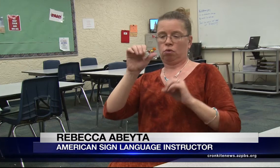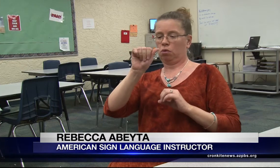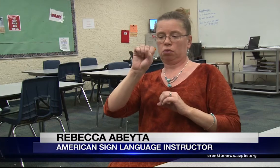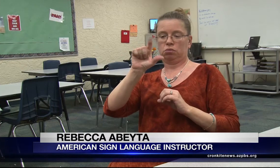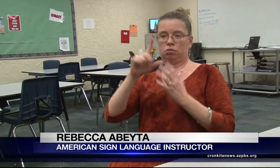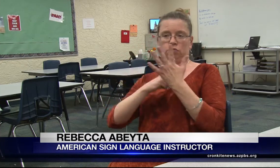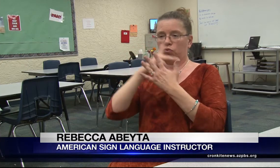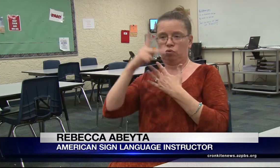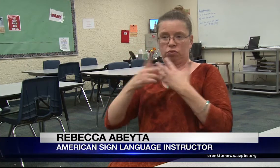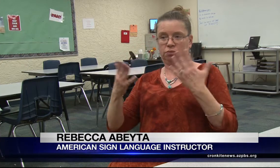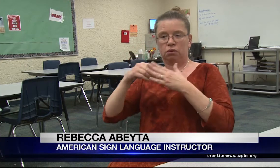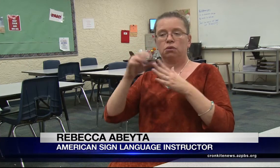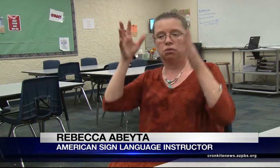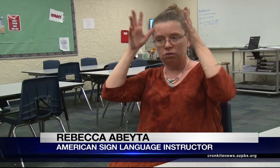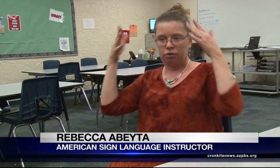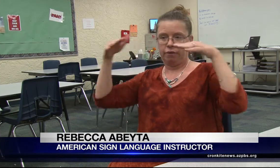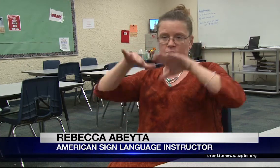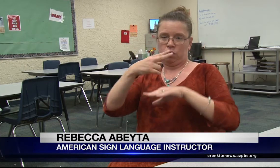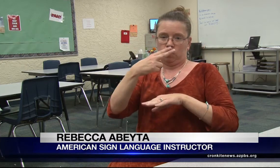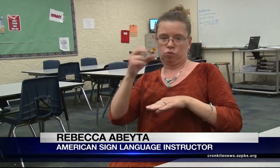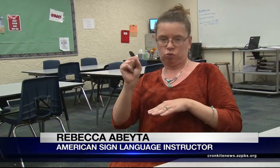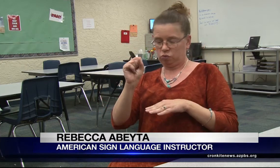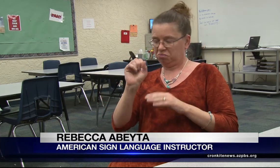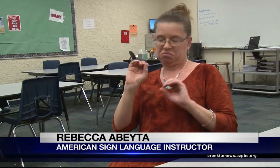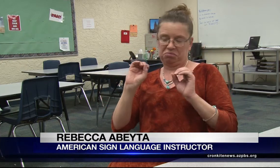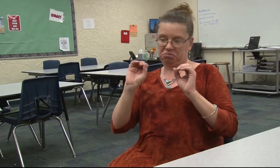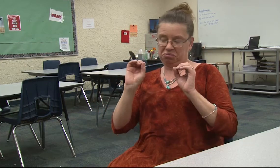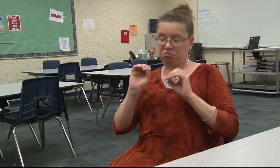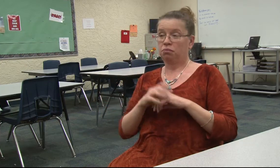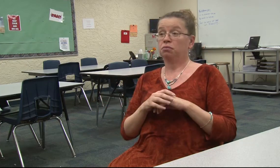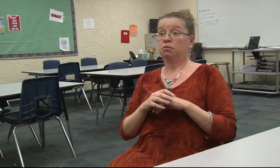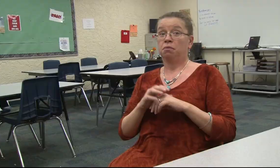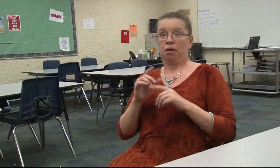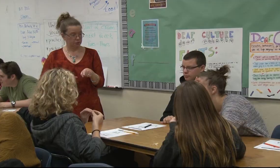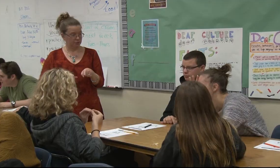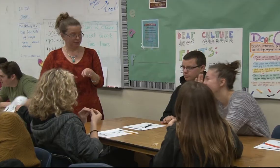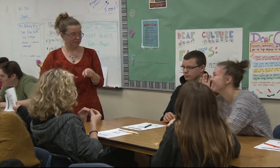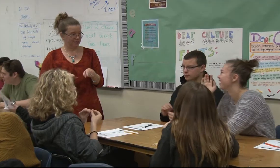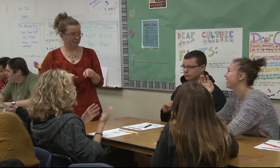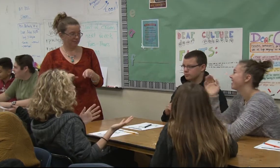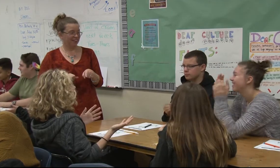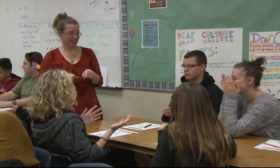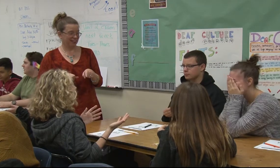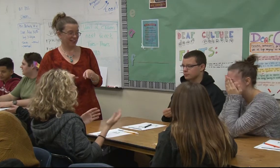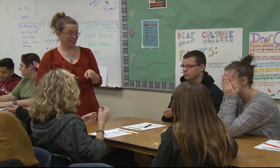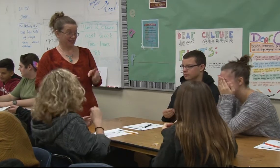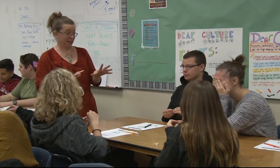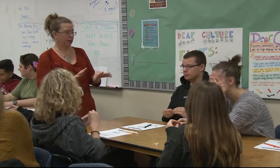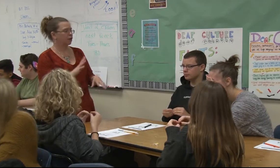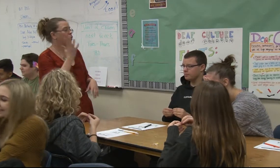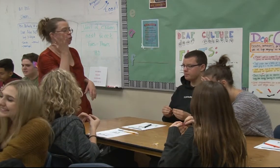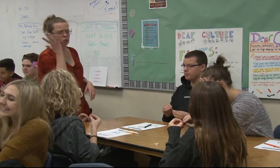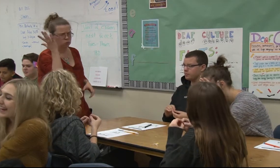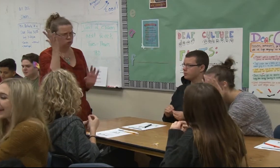And there is no ASL program in Deer Valley School District, so this is the first one so far. Like any new